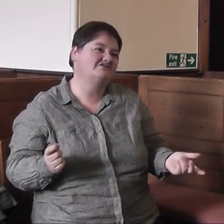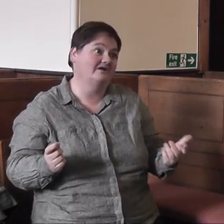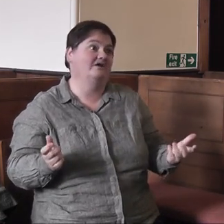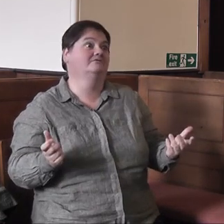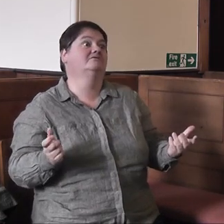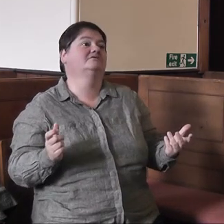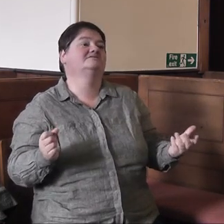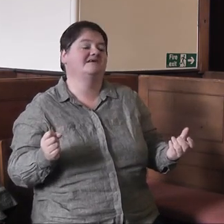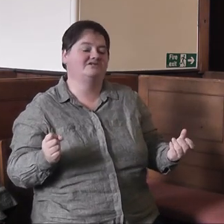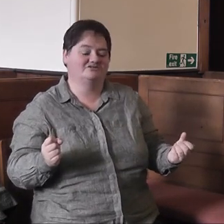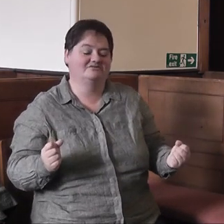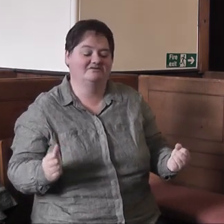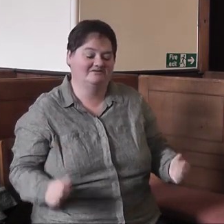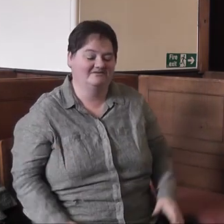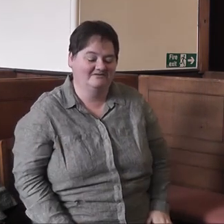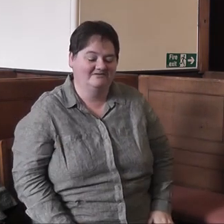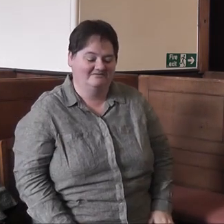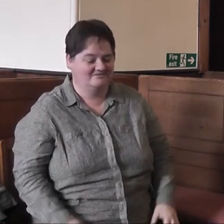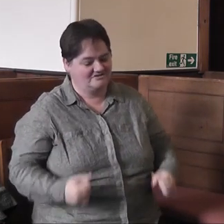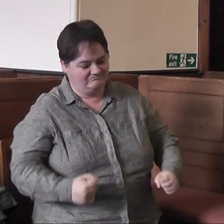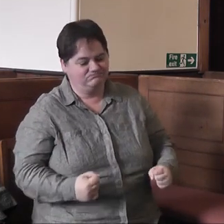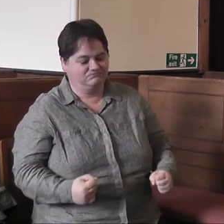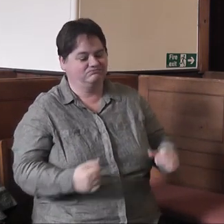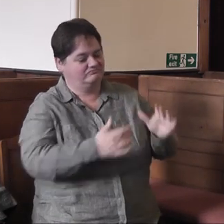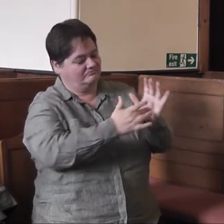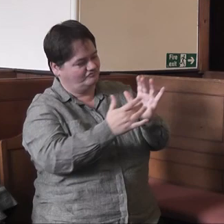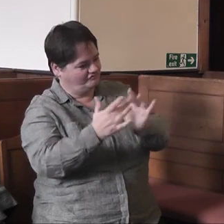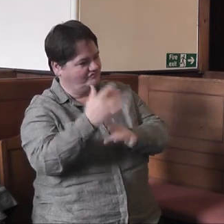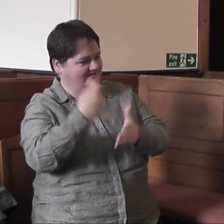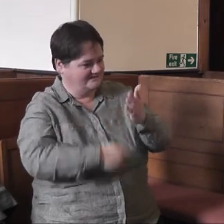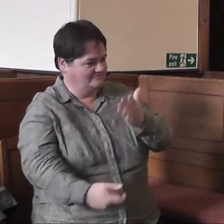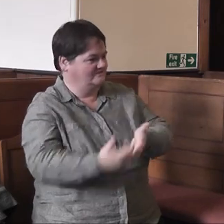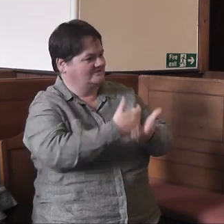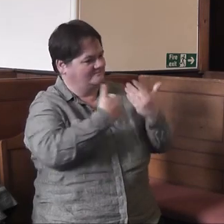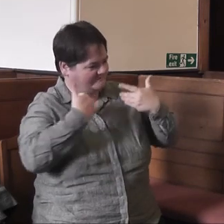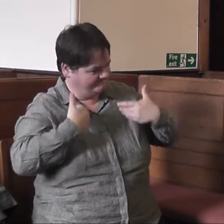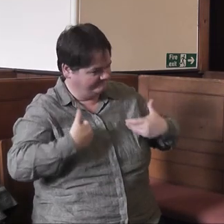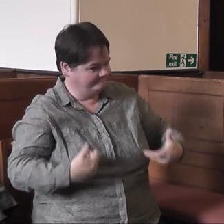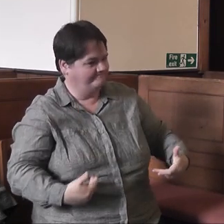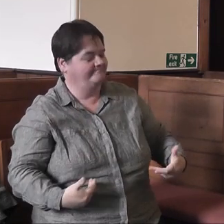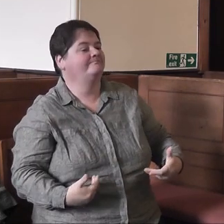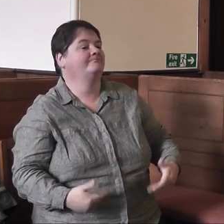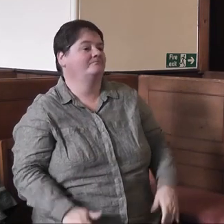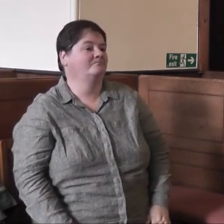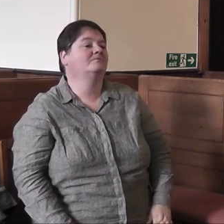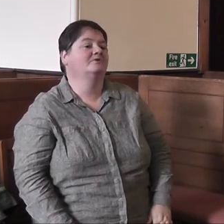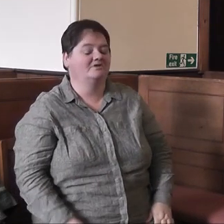They're like, oh, it's an angel. Yeah. Mm-hmm. So, Christ the Redeemer.